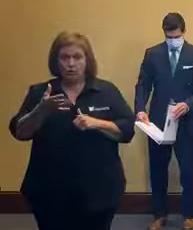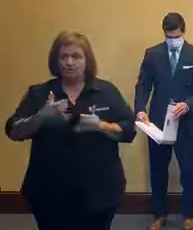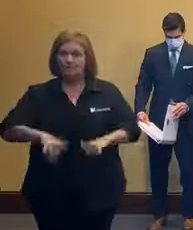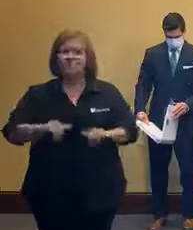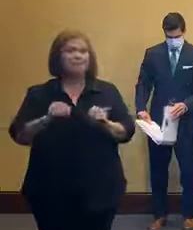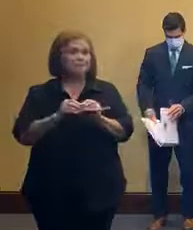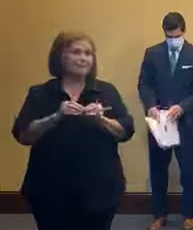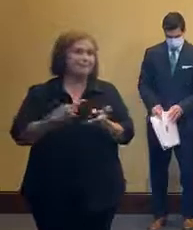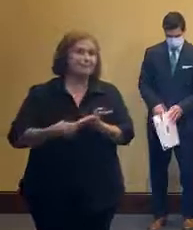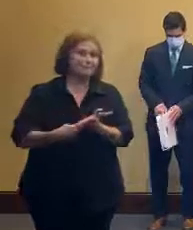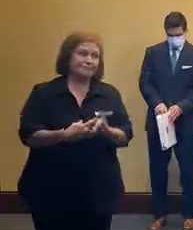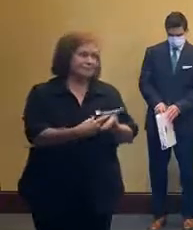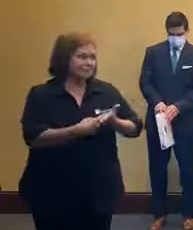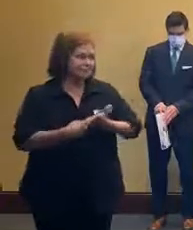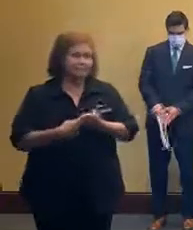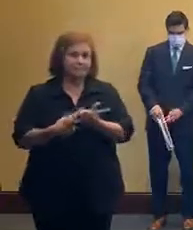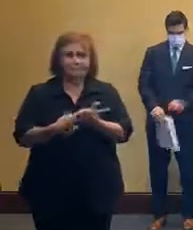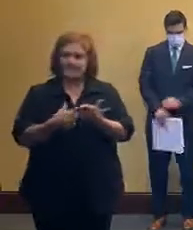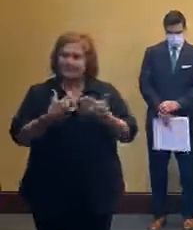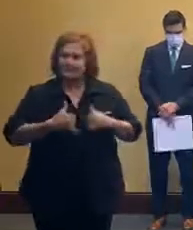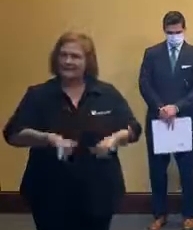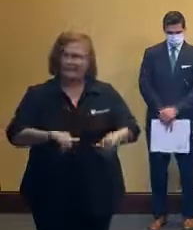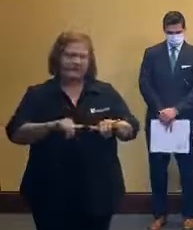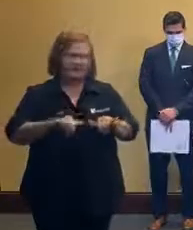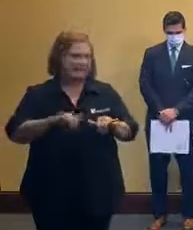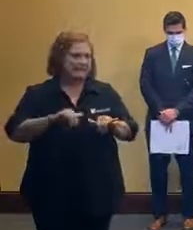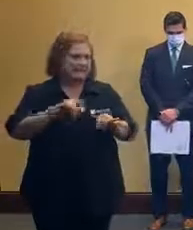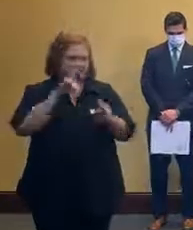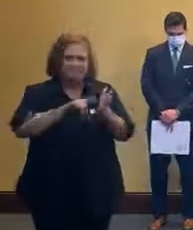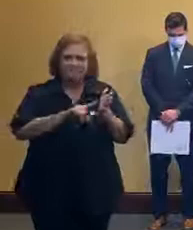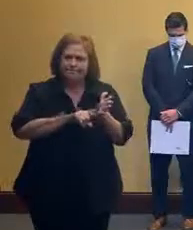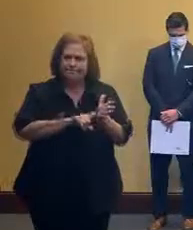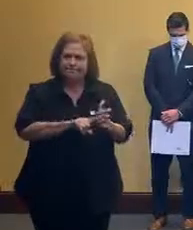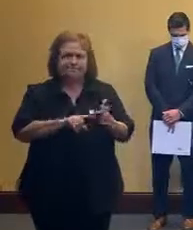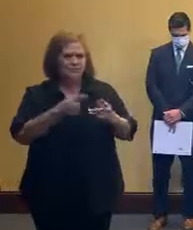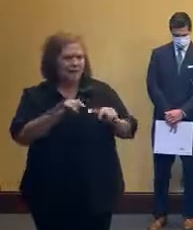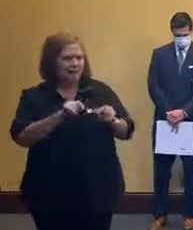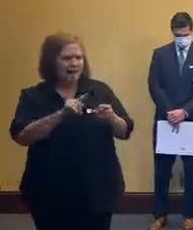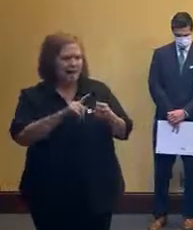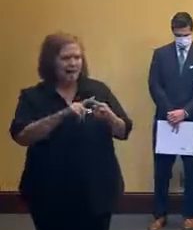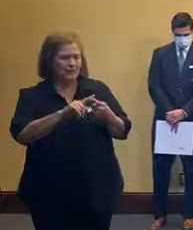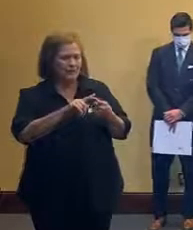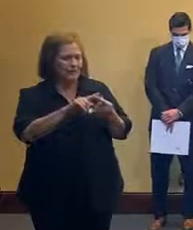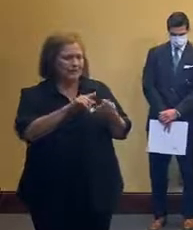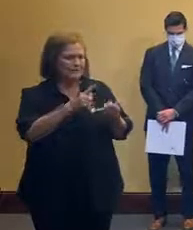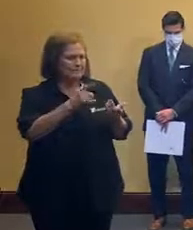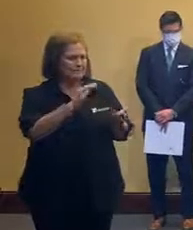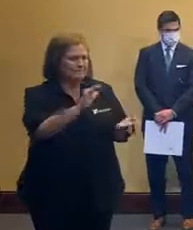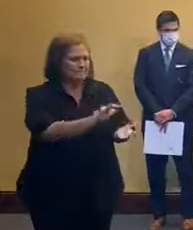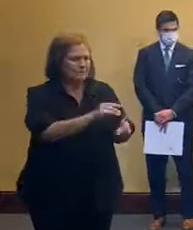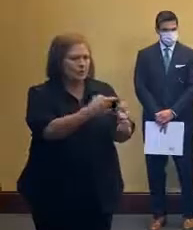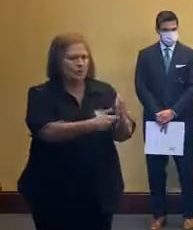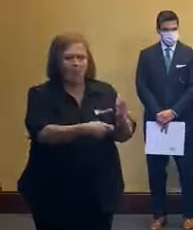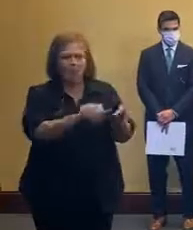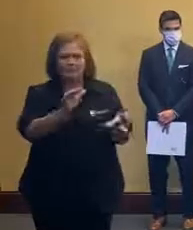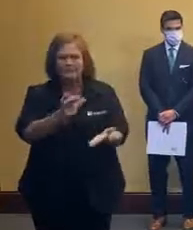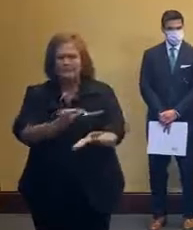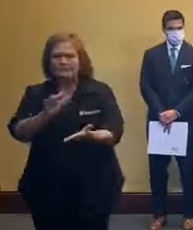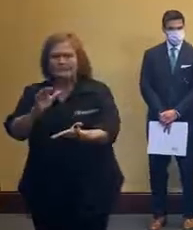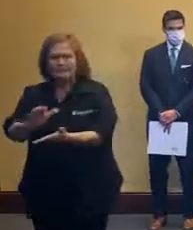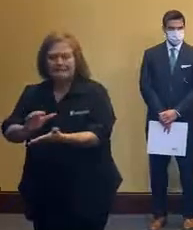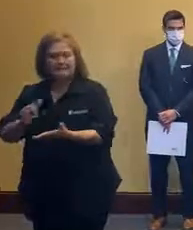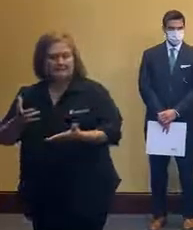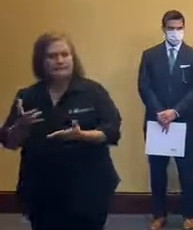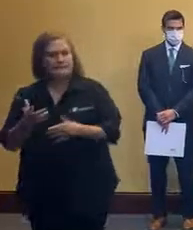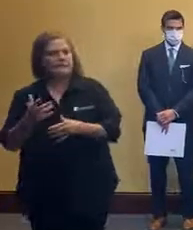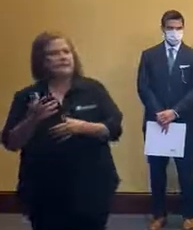are exploring cost cutting measures, and even as relates to early retirement, an